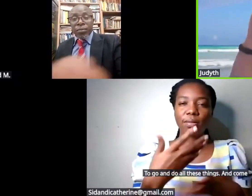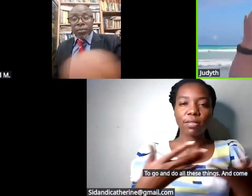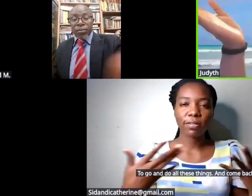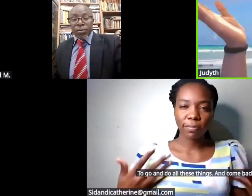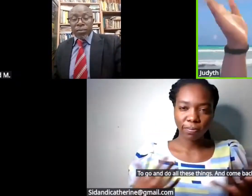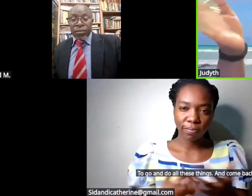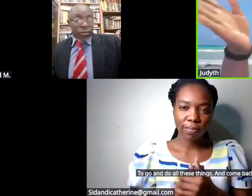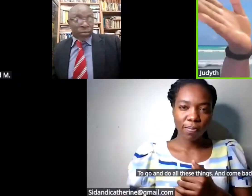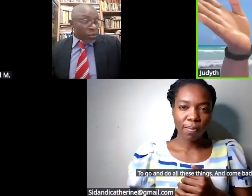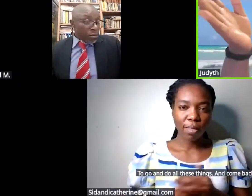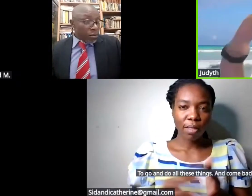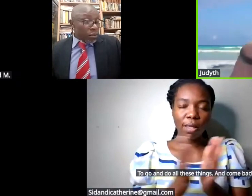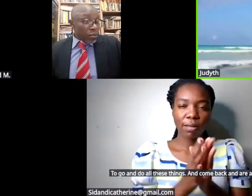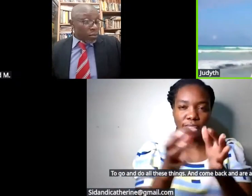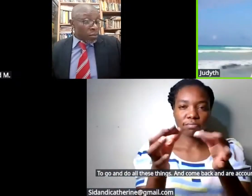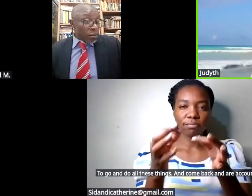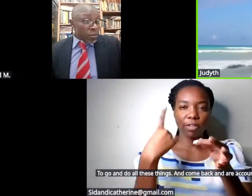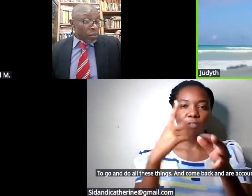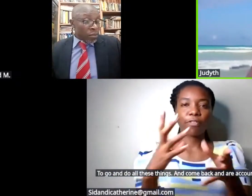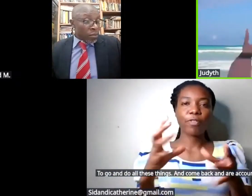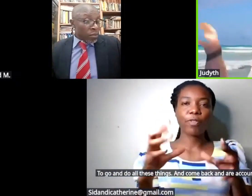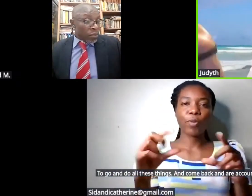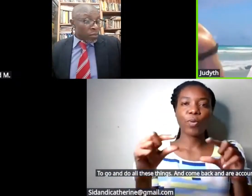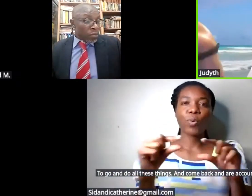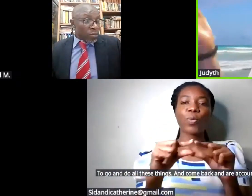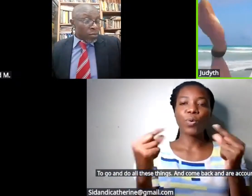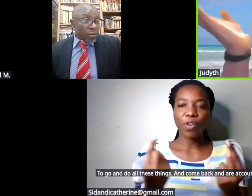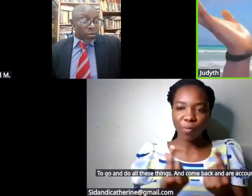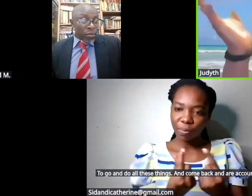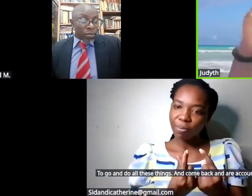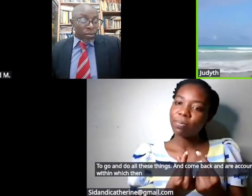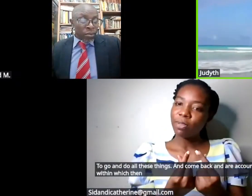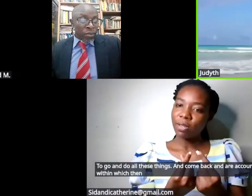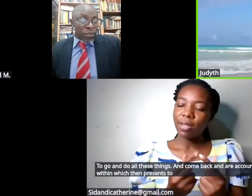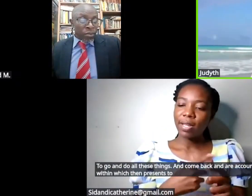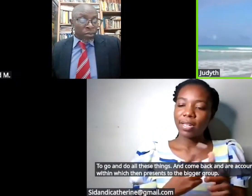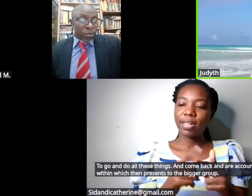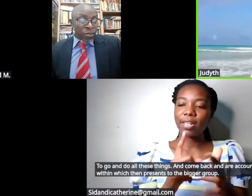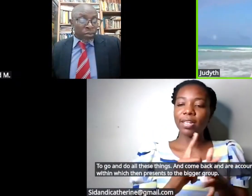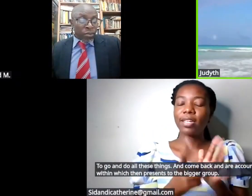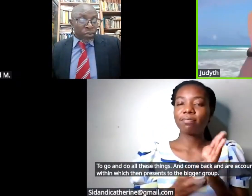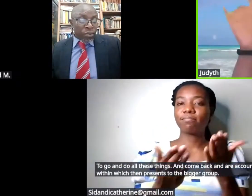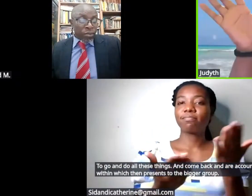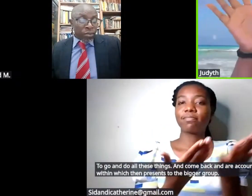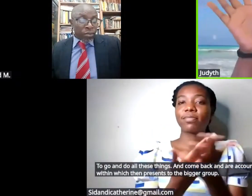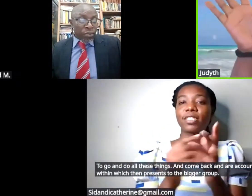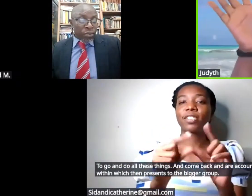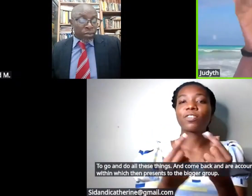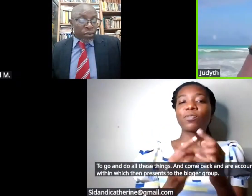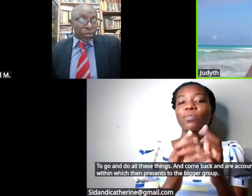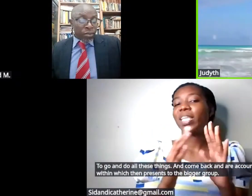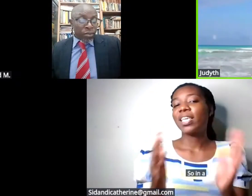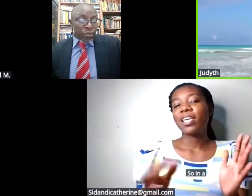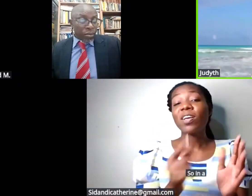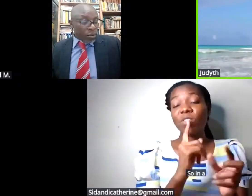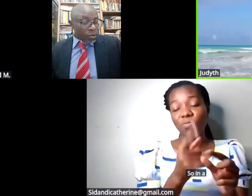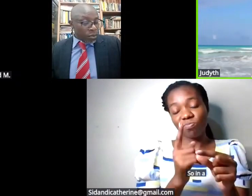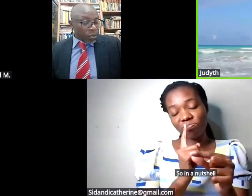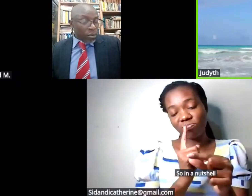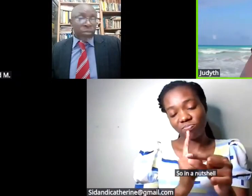are accountable to a group which then presents to the bigger group. So in a nutshell,